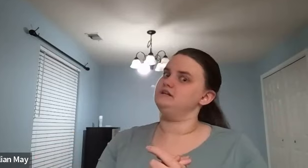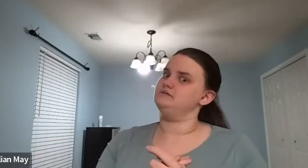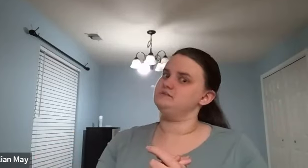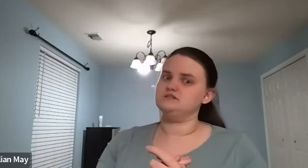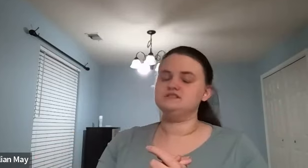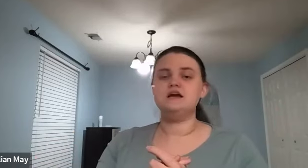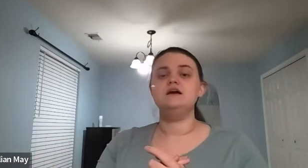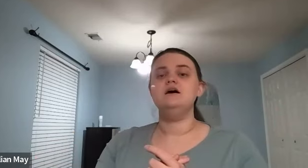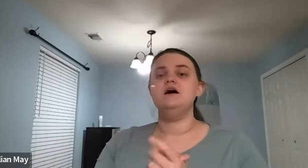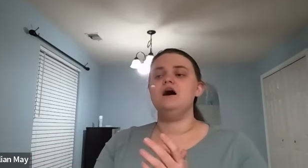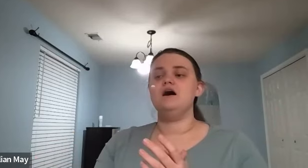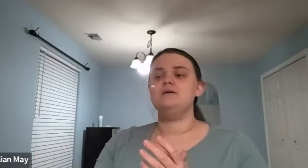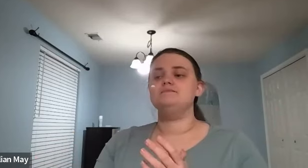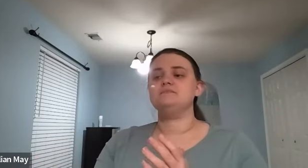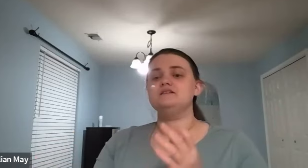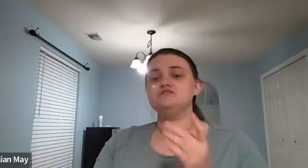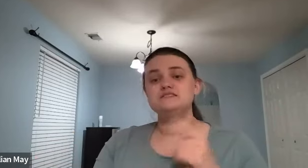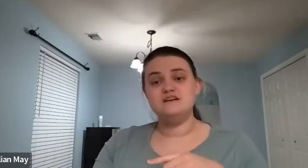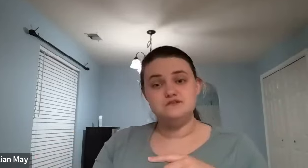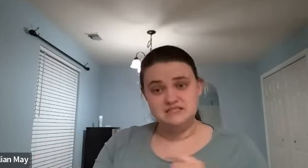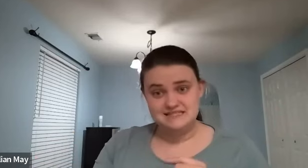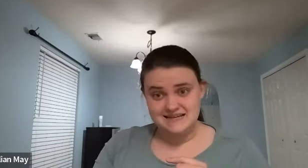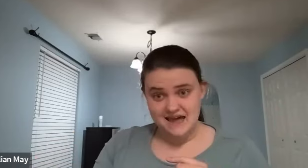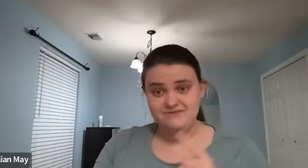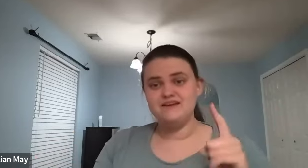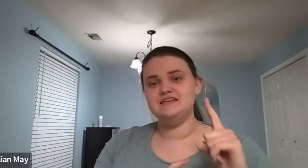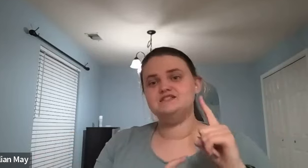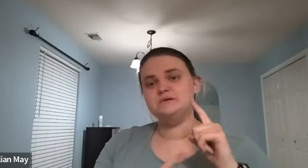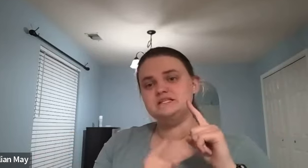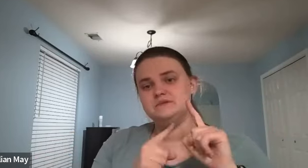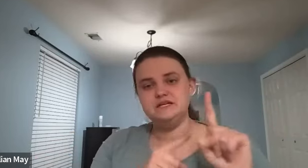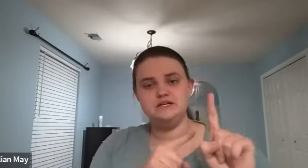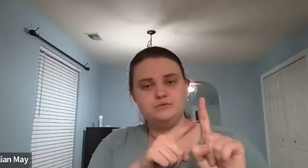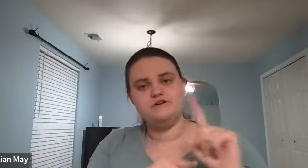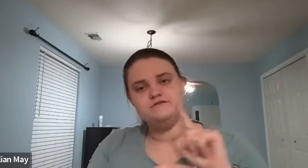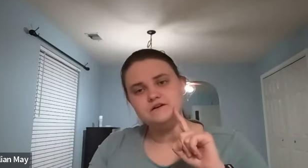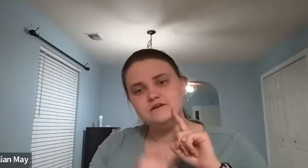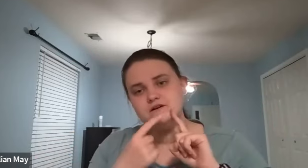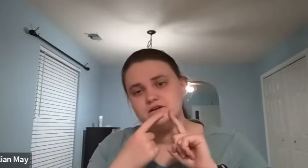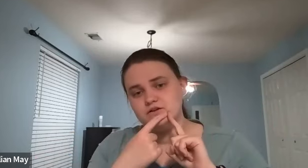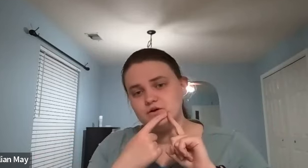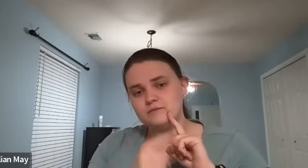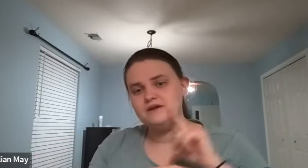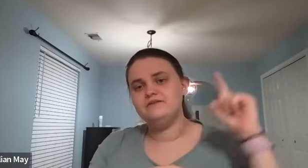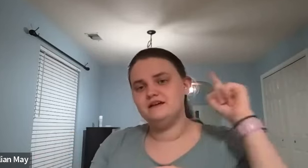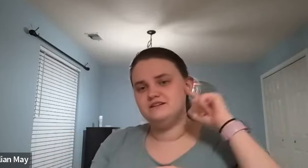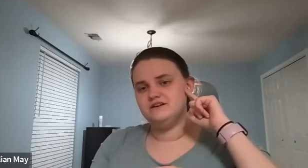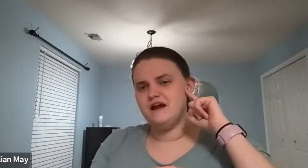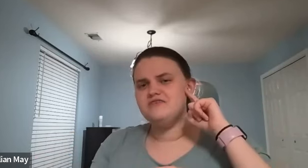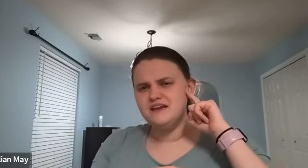what this person's saying. So the sign for deaf is going to be your pointer finger to the corner of your mouth into your ear. I think